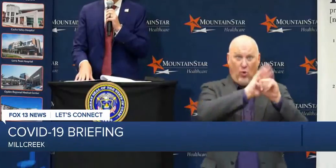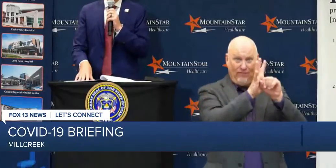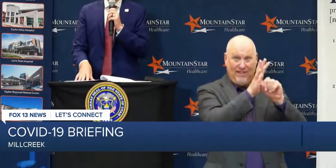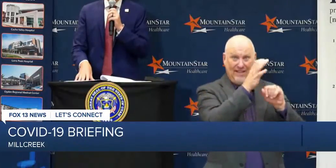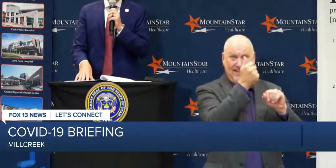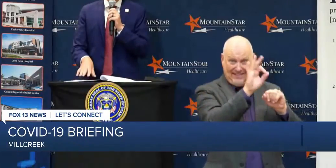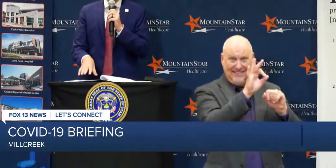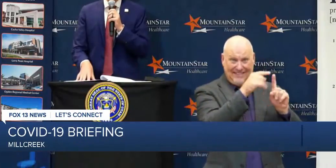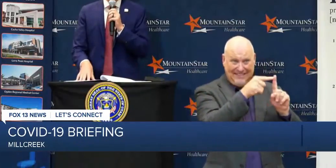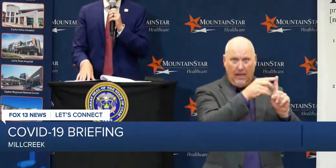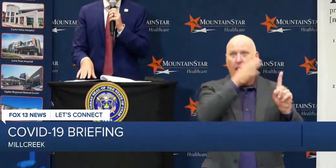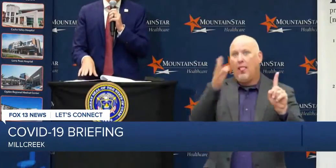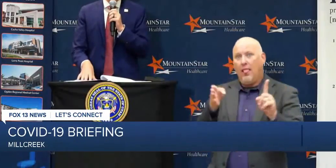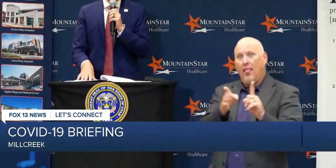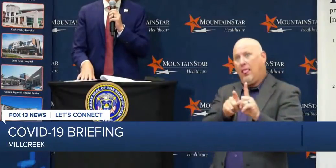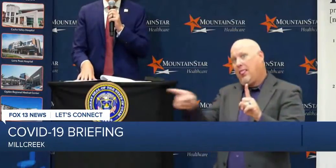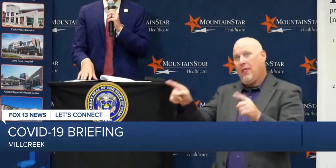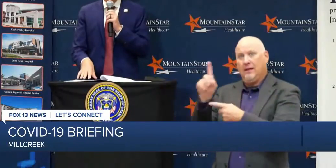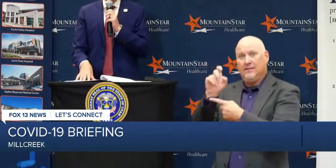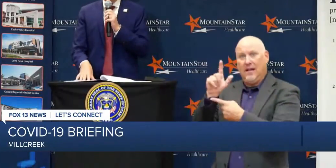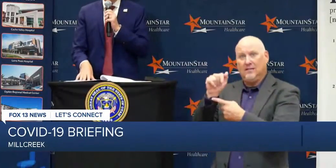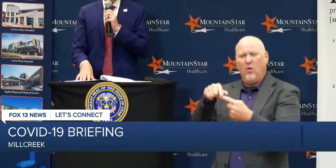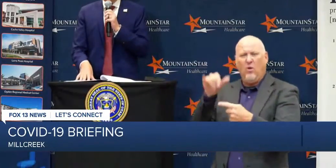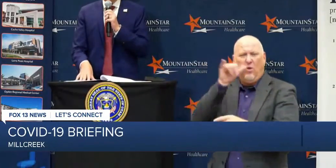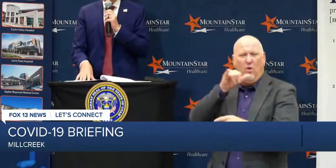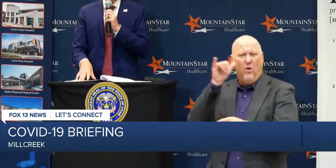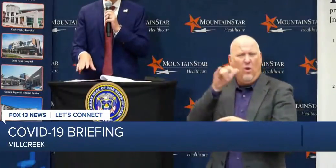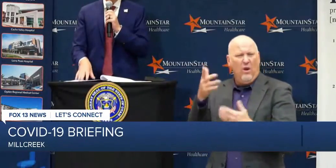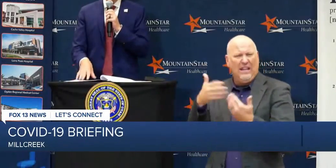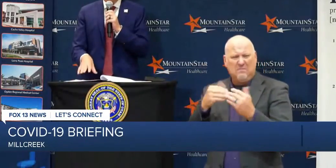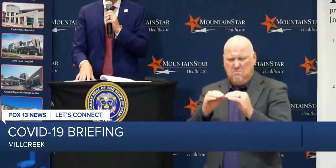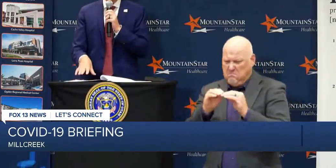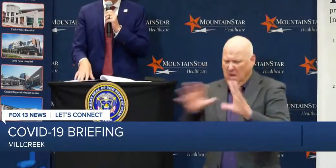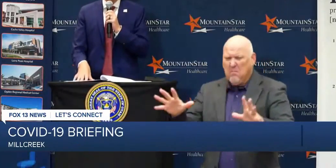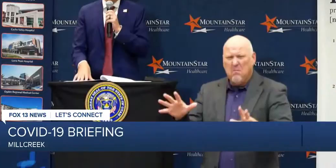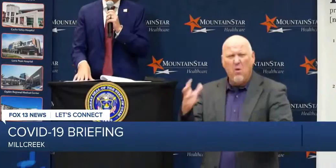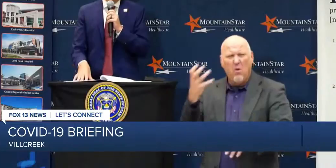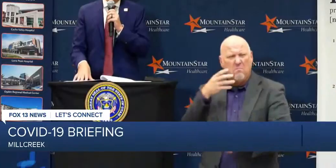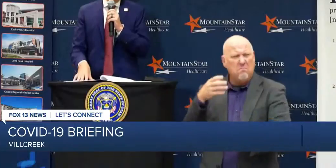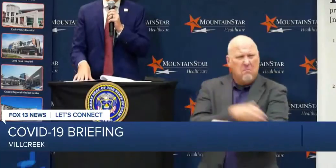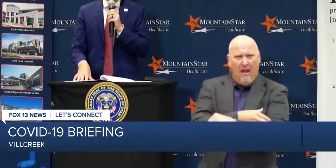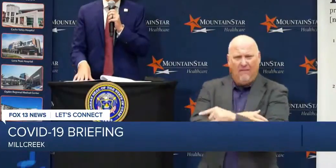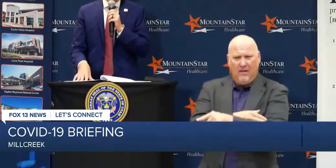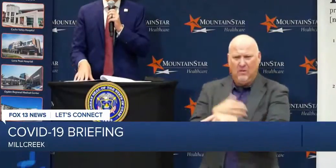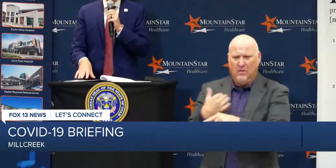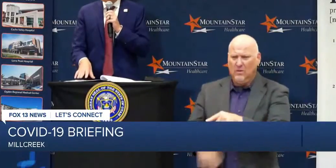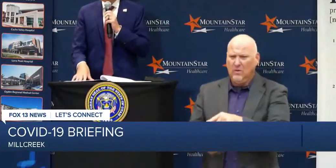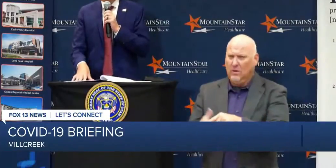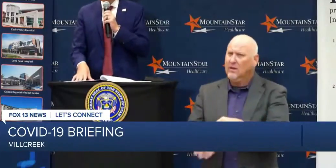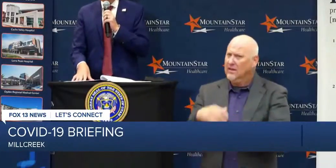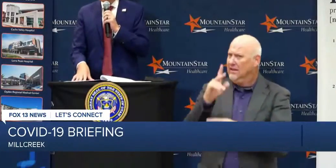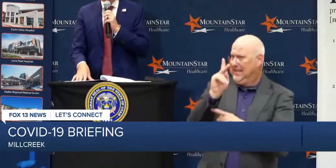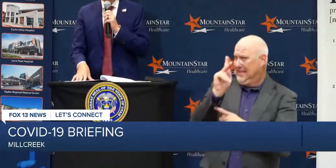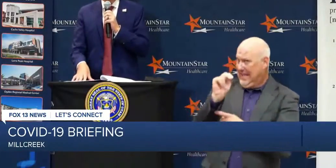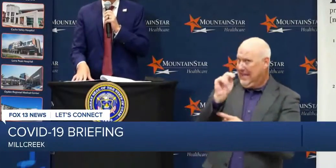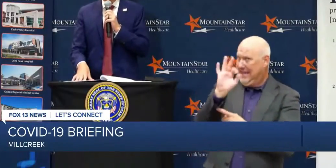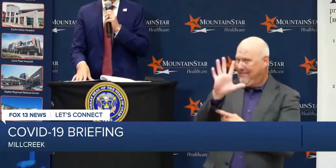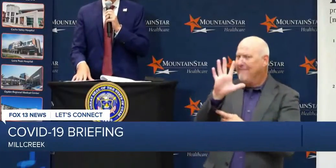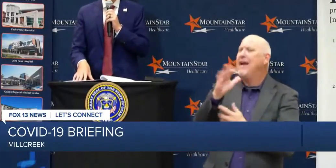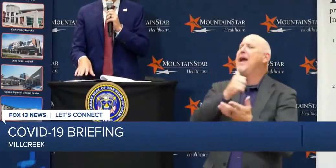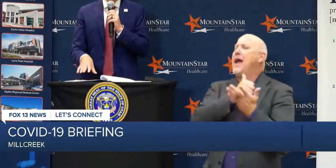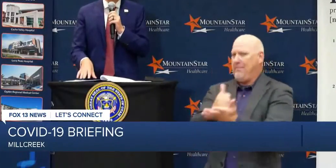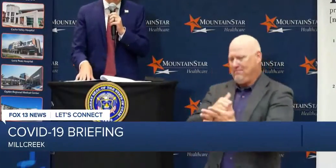variant. But we do know that KN95 and N95 masks work much better. And so I have instructed our